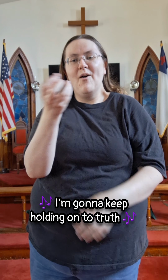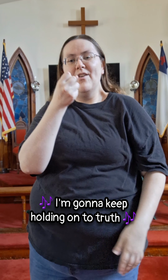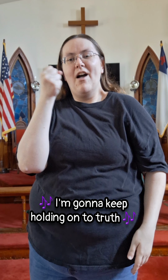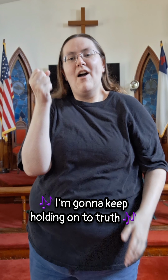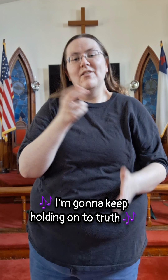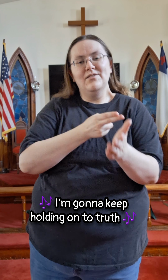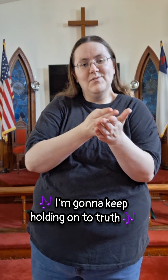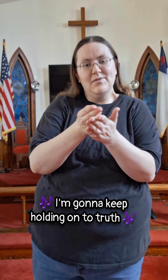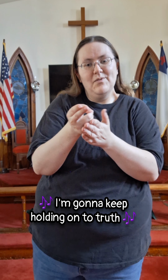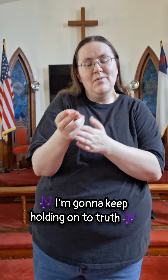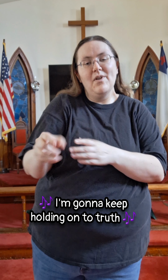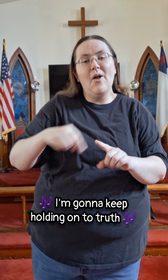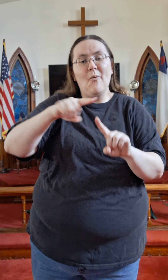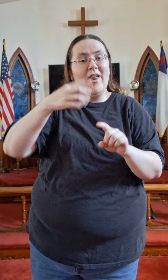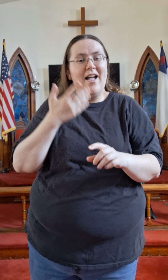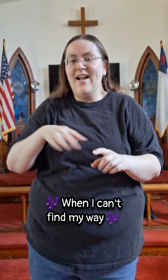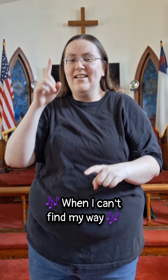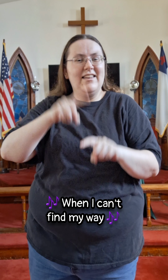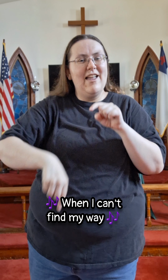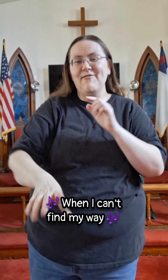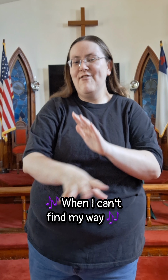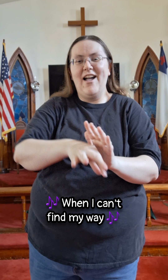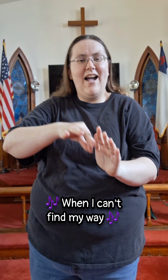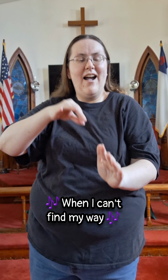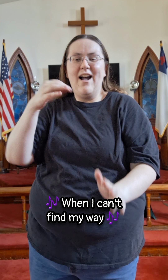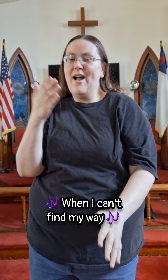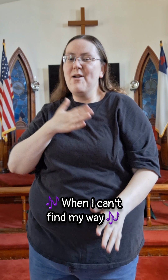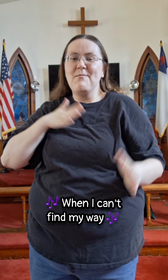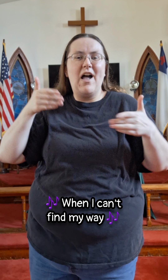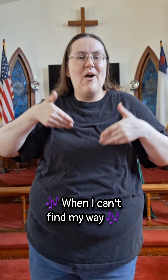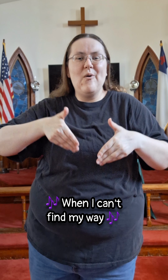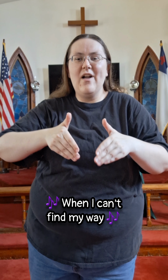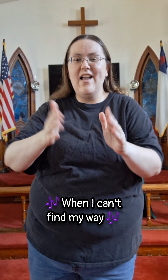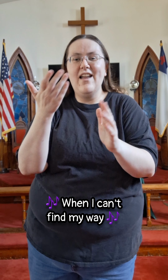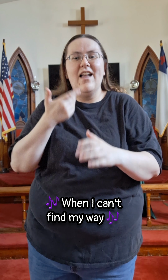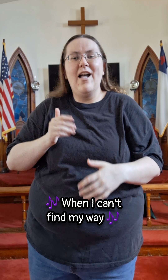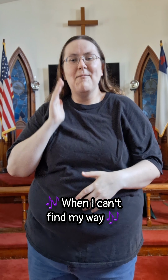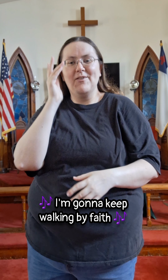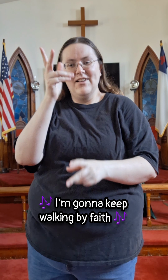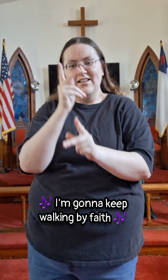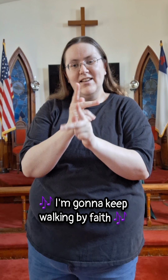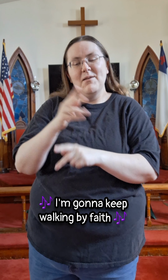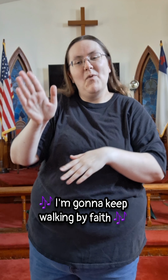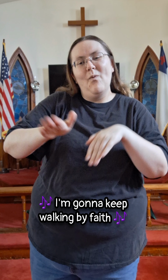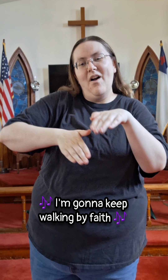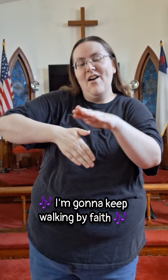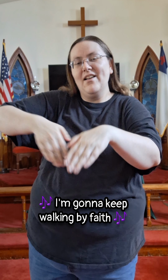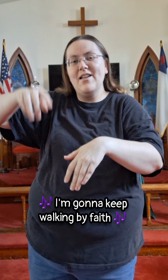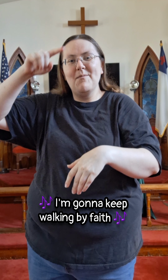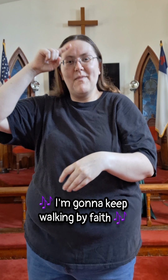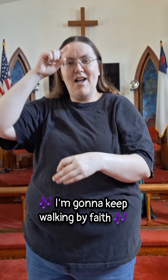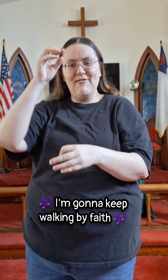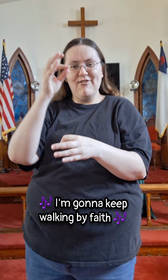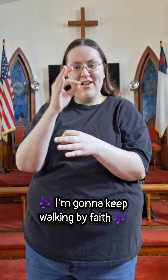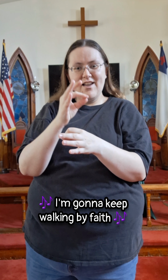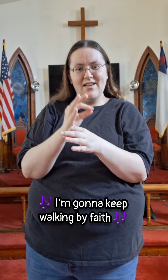on to truth When I can't find my way I'm gonna keep walking by faith